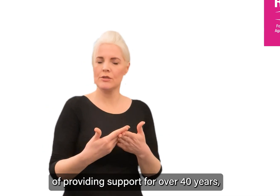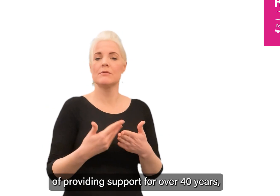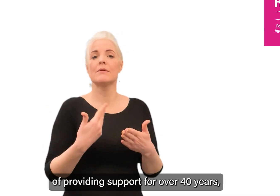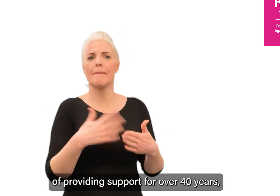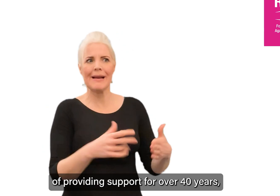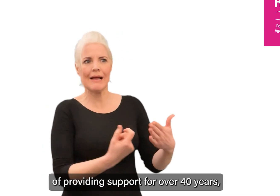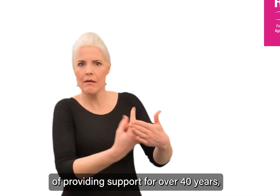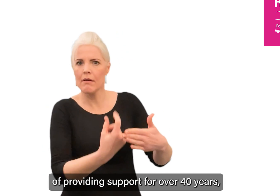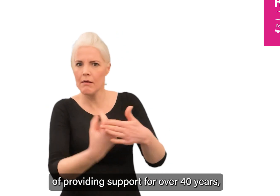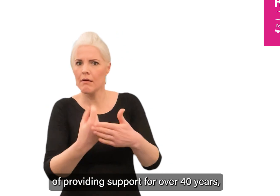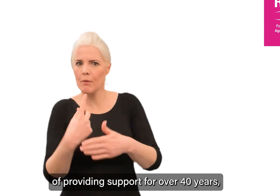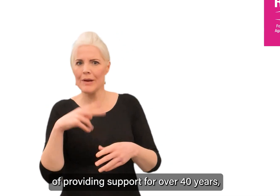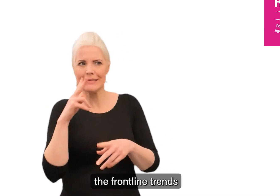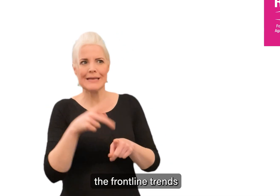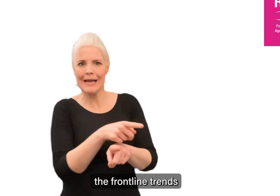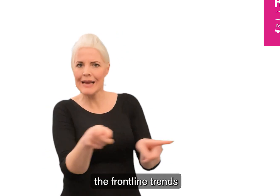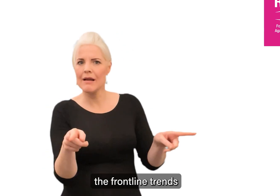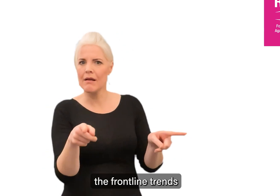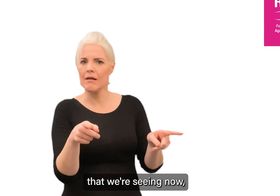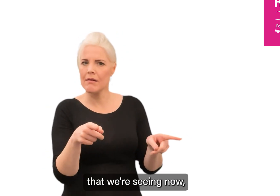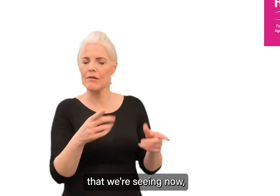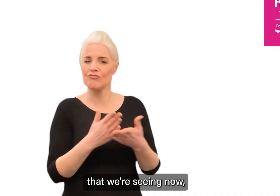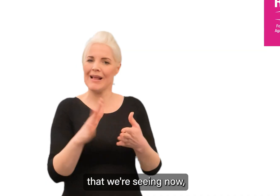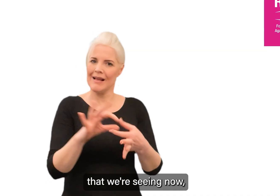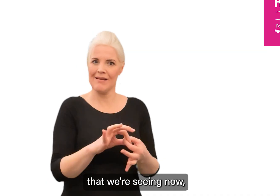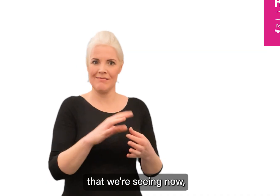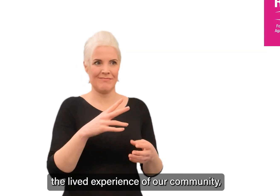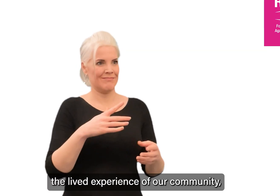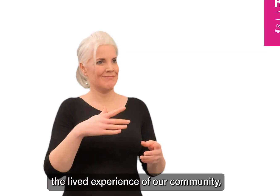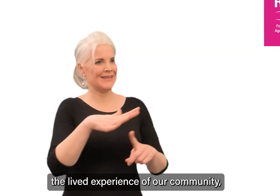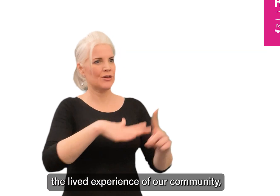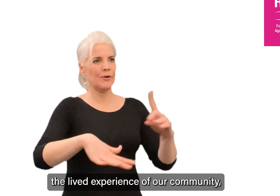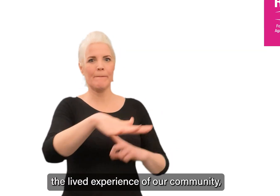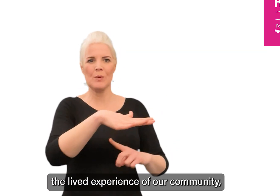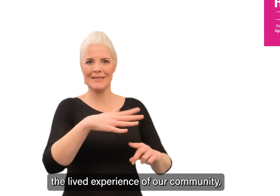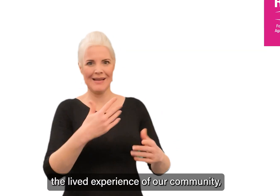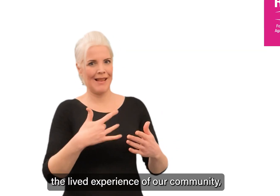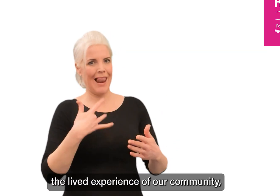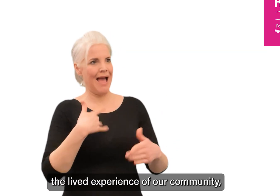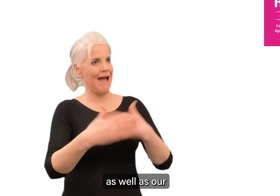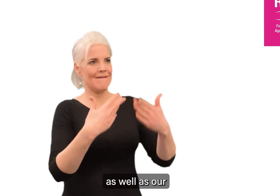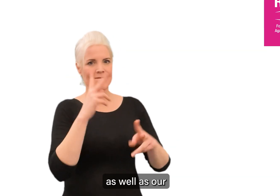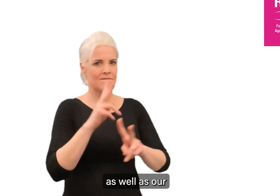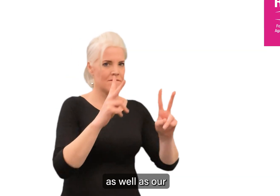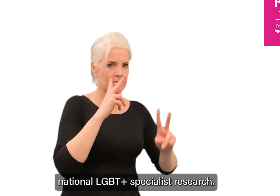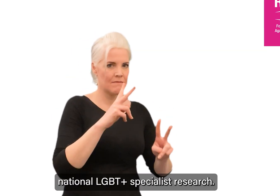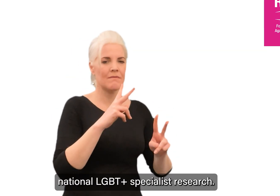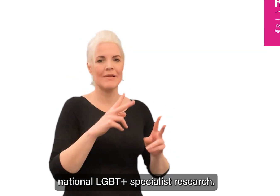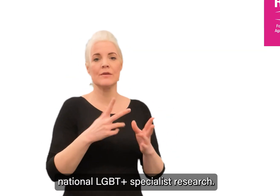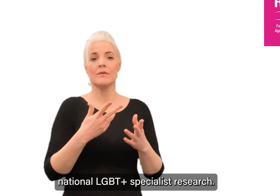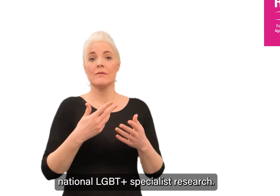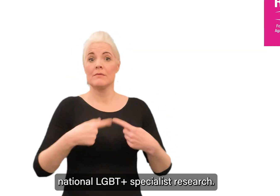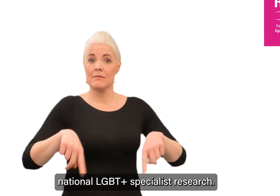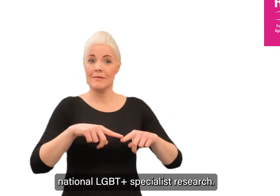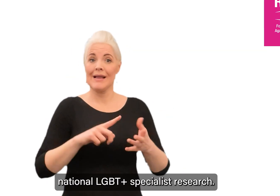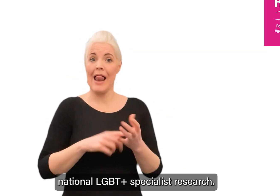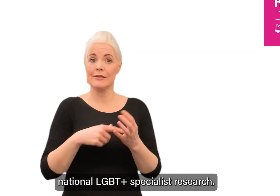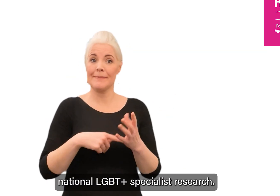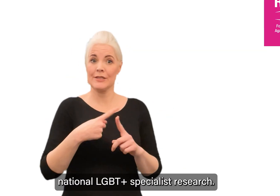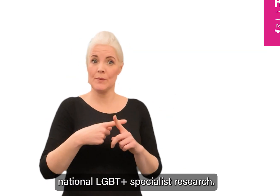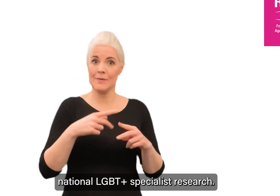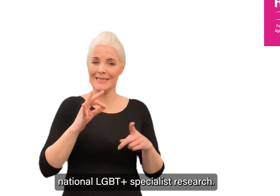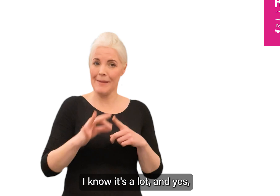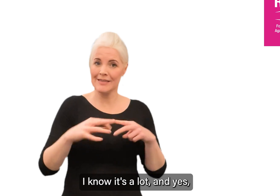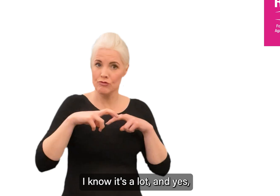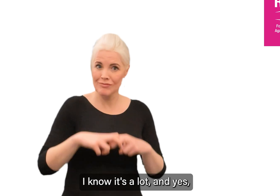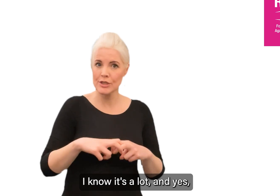for over 40 years, the frontline trends that we're seeing now, the lived experience of our community, as well as our national LGBT plus